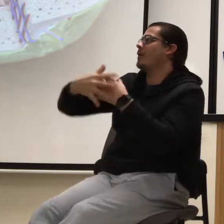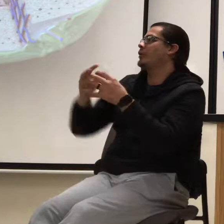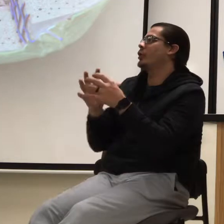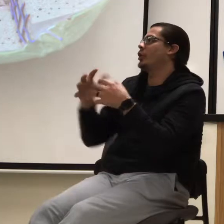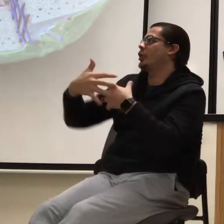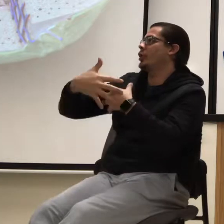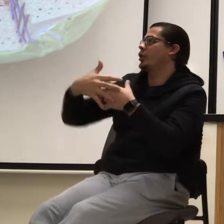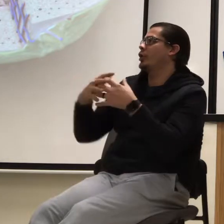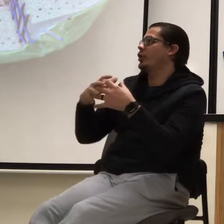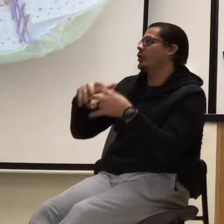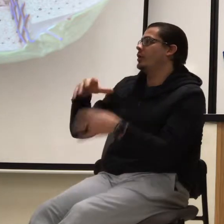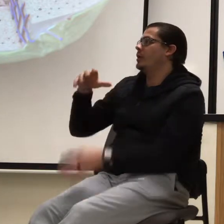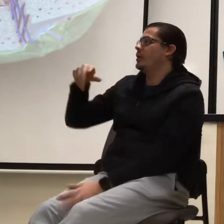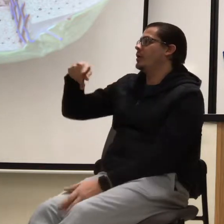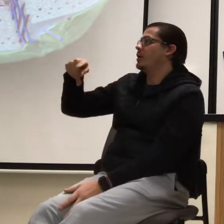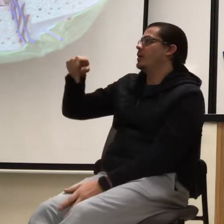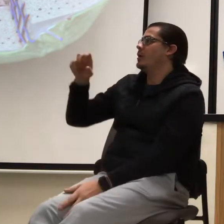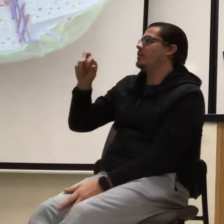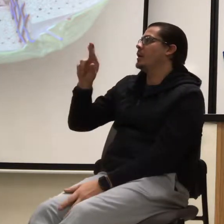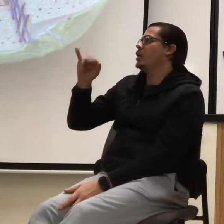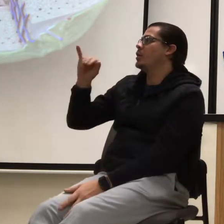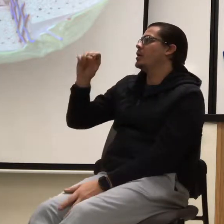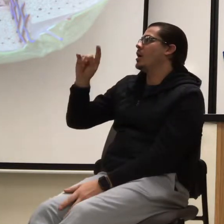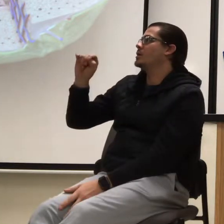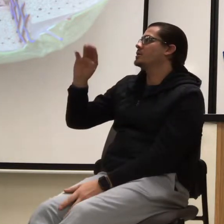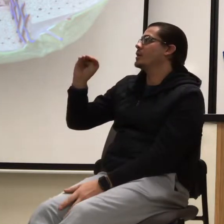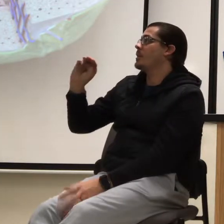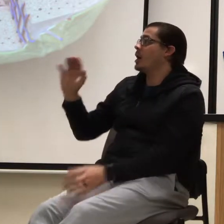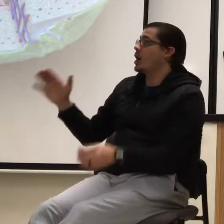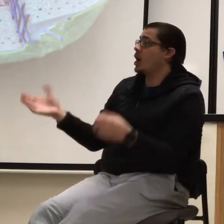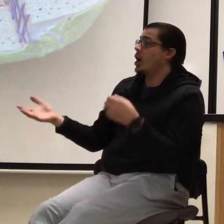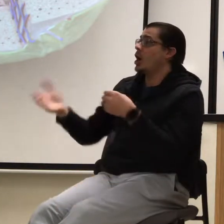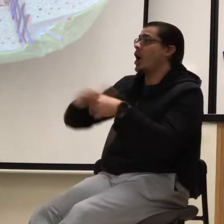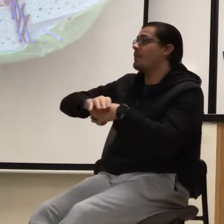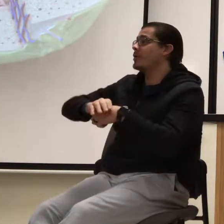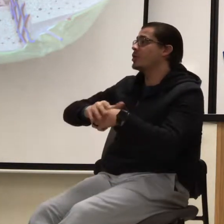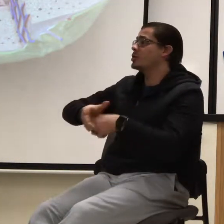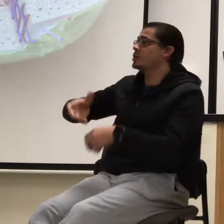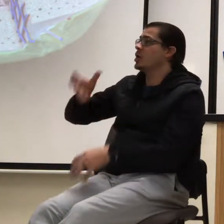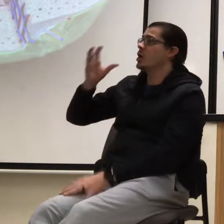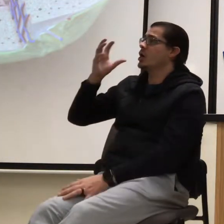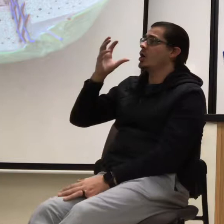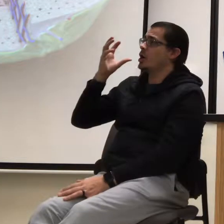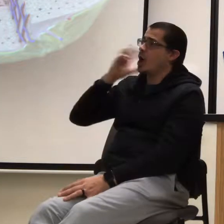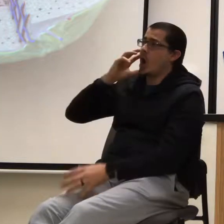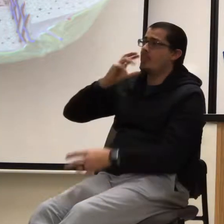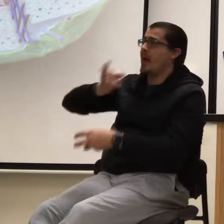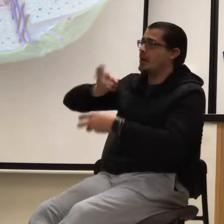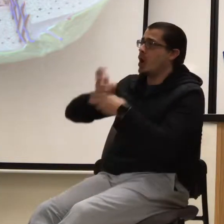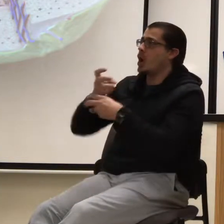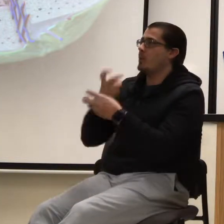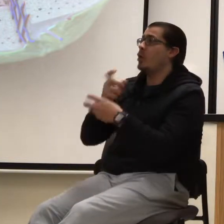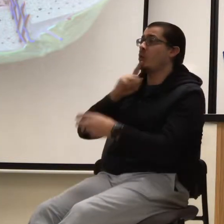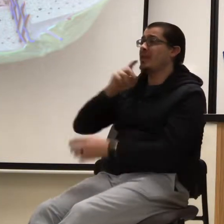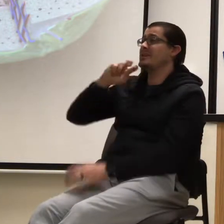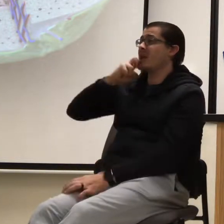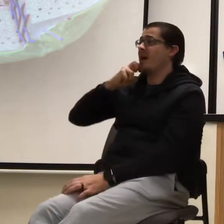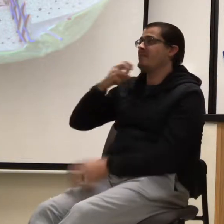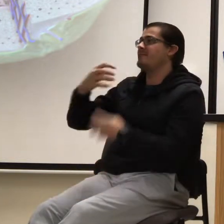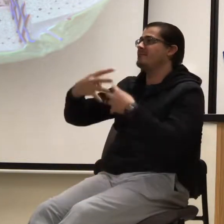The periosteum covers compact bone. It's a really tough fiber.